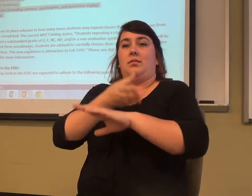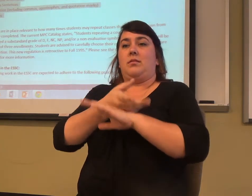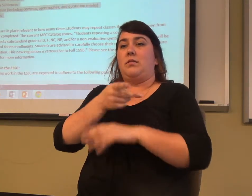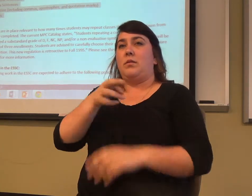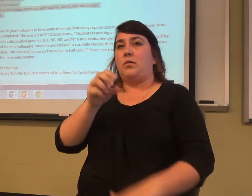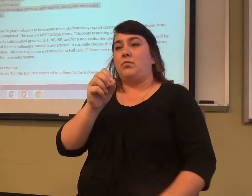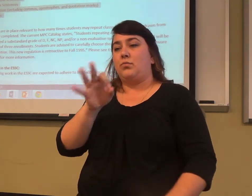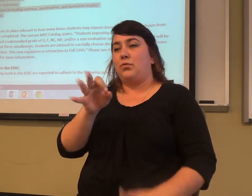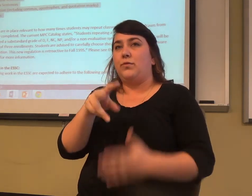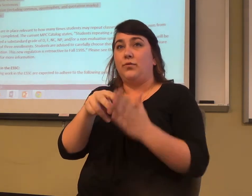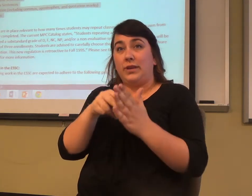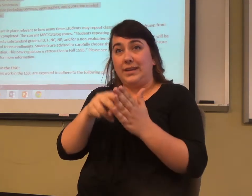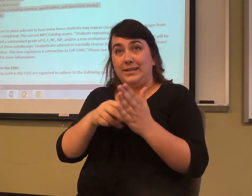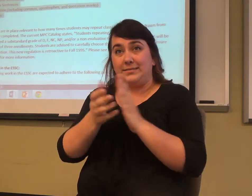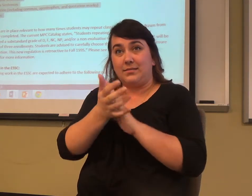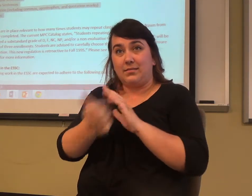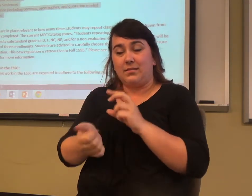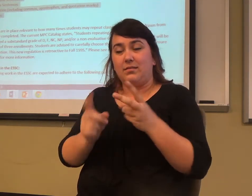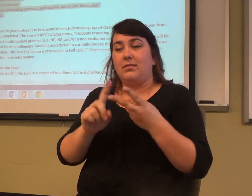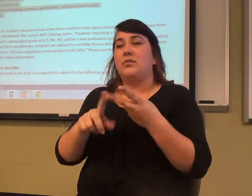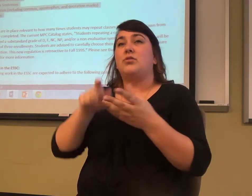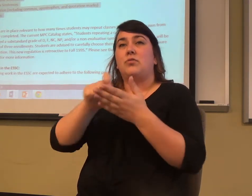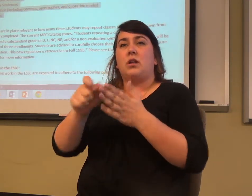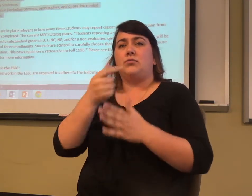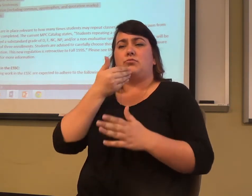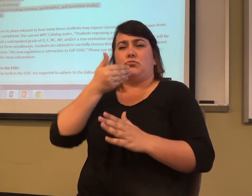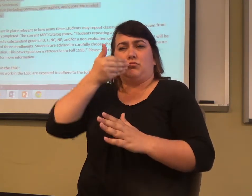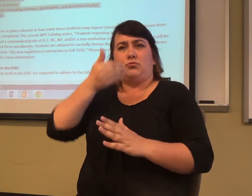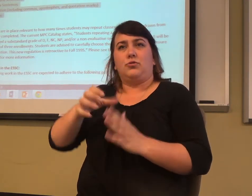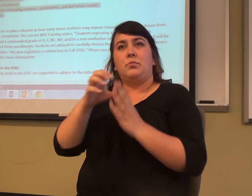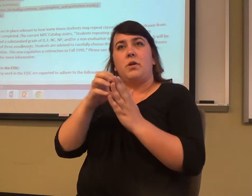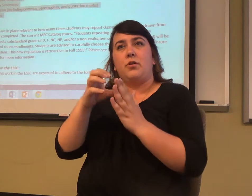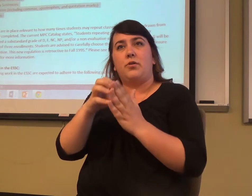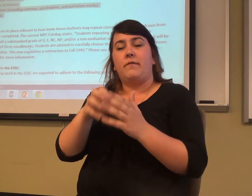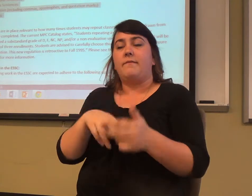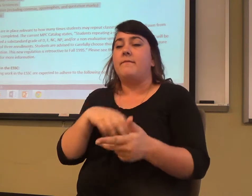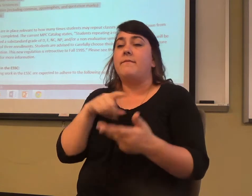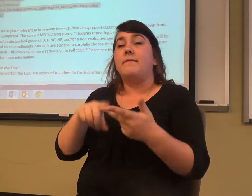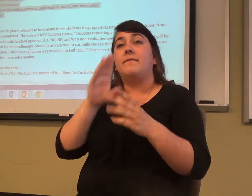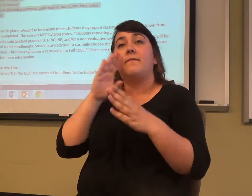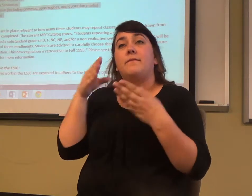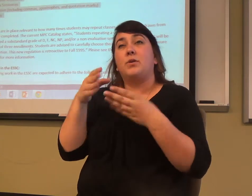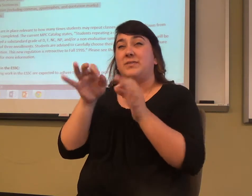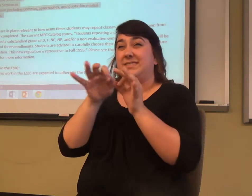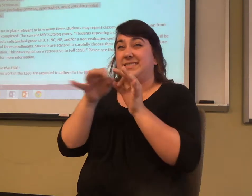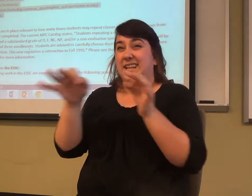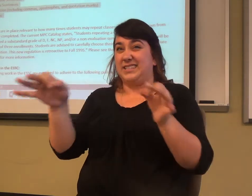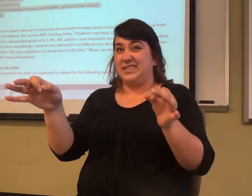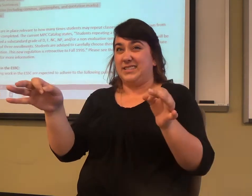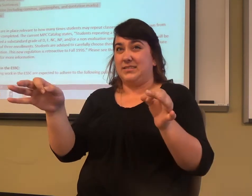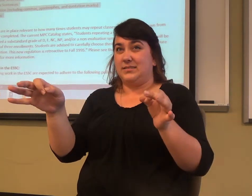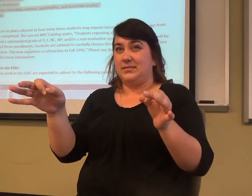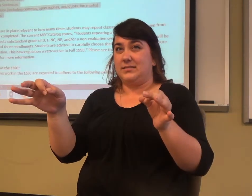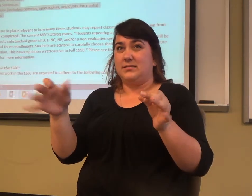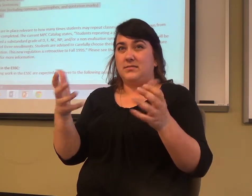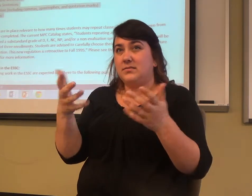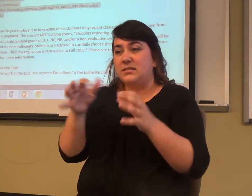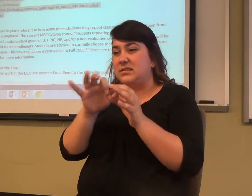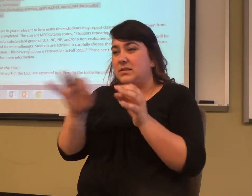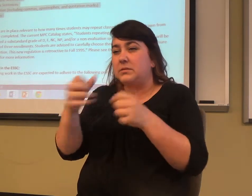skills, learning how to write really good paragraphs. We're going to focus a lot on sentence sense. So what a sentence is made up of